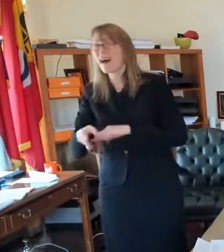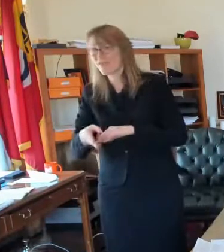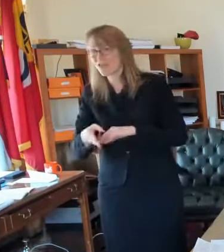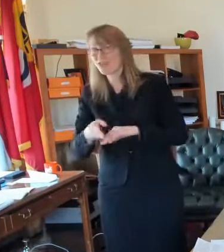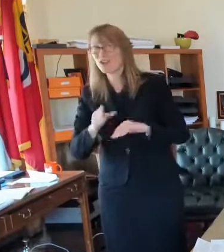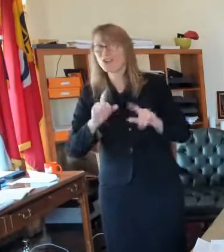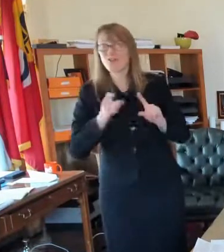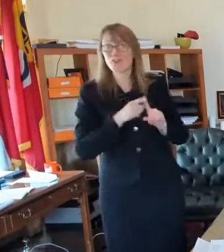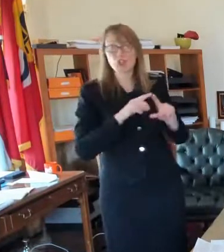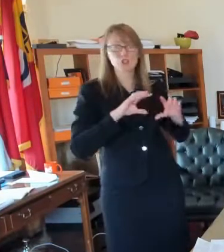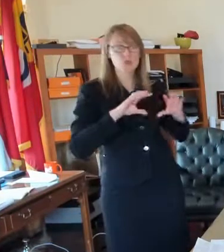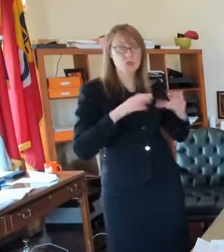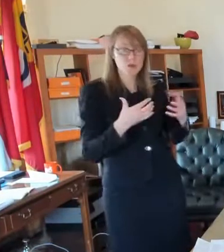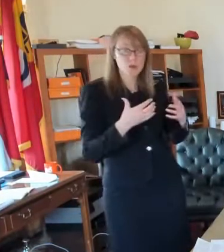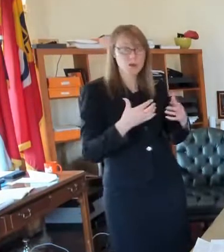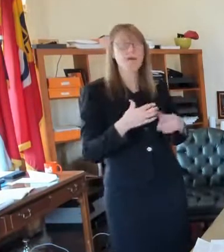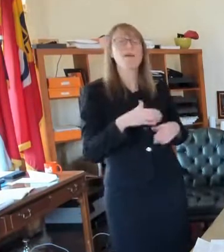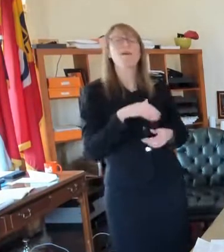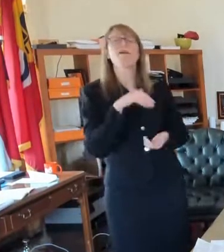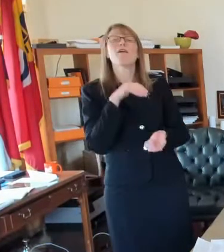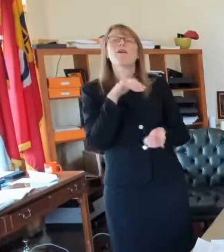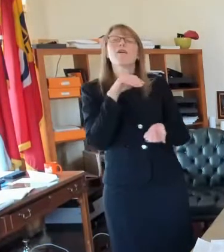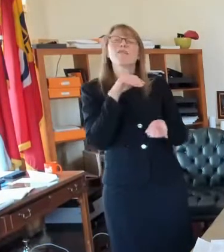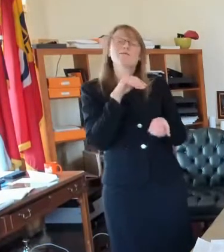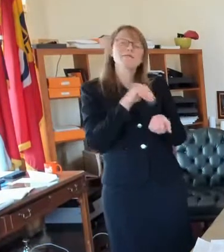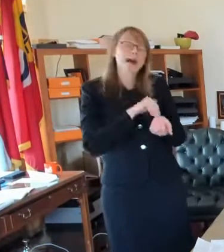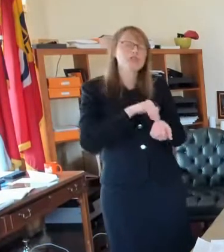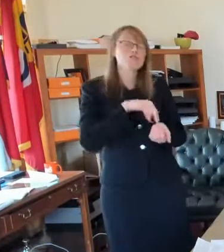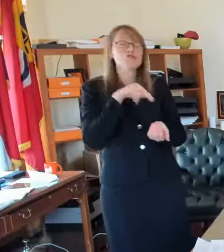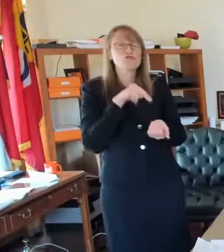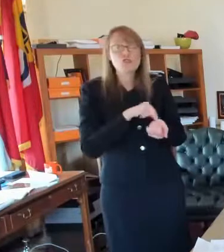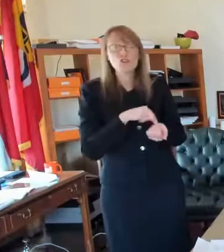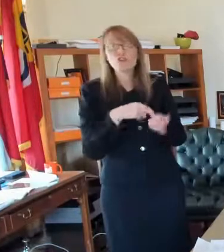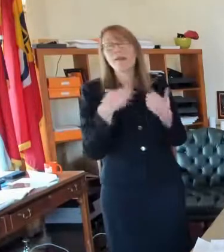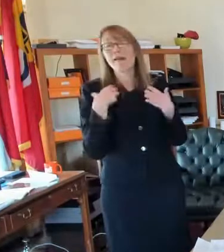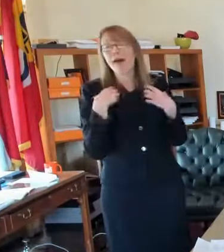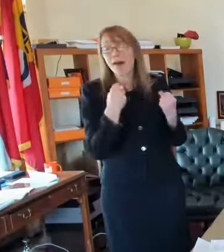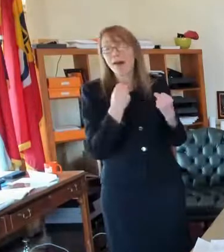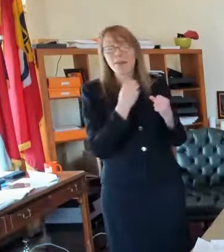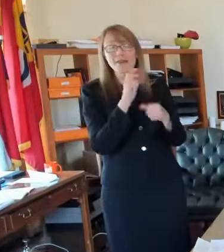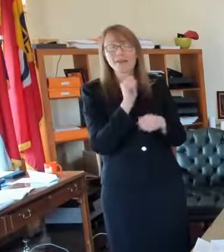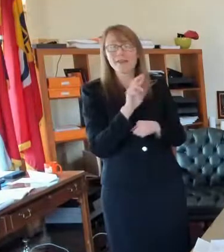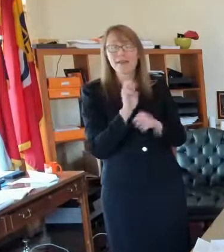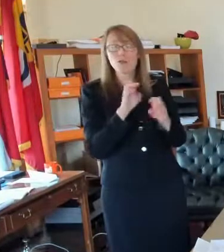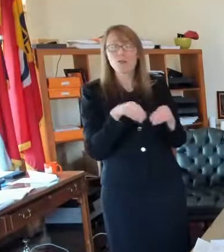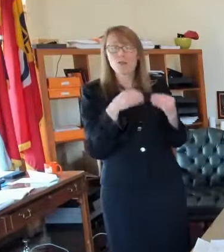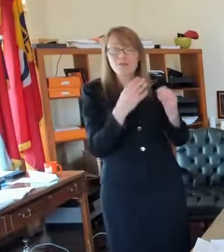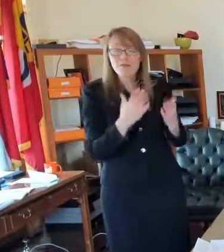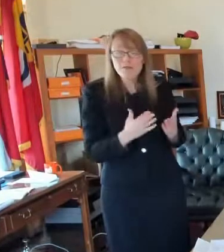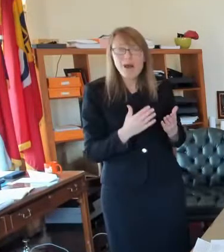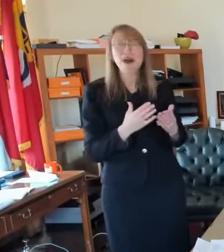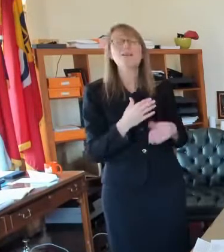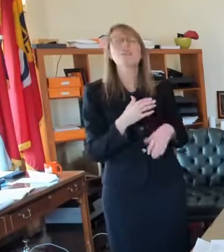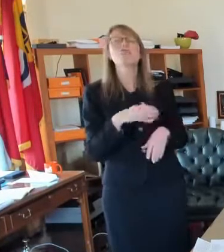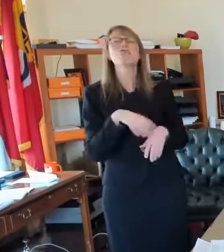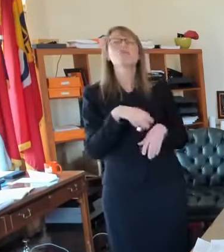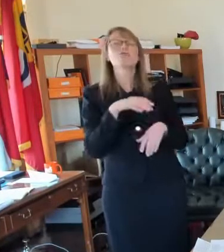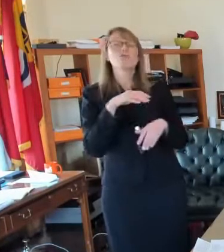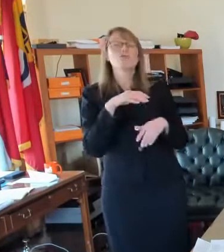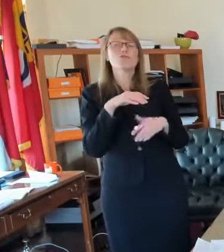over 65, individuals who have underlying health conditions. So, and there's some talk about grocery store workers, some of